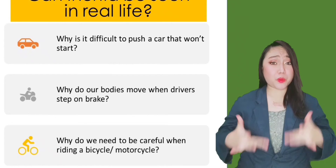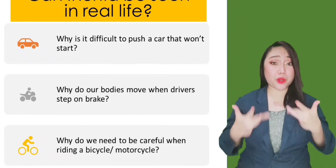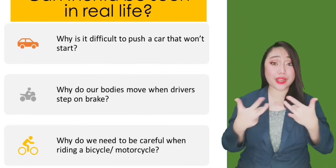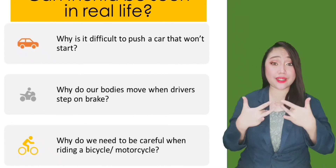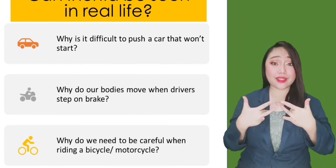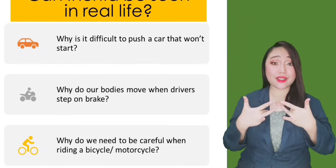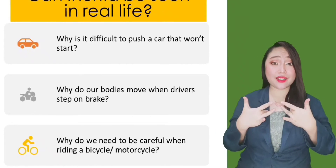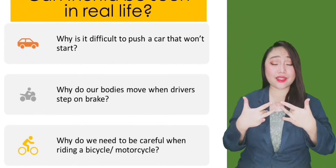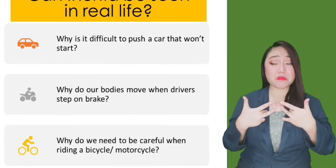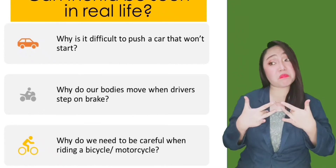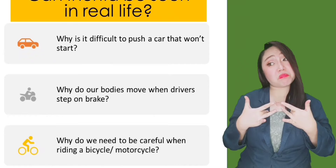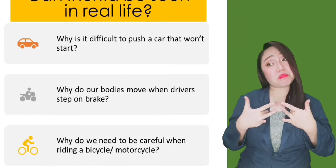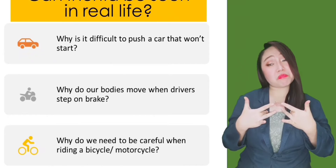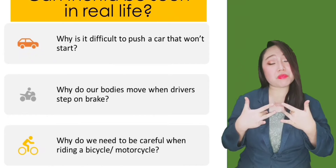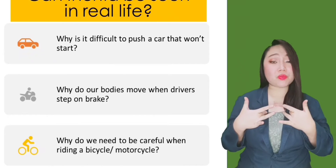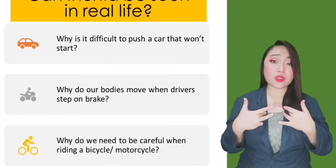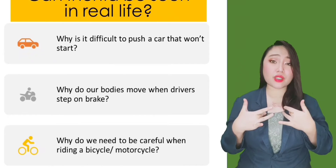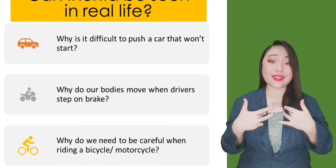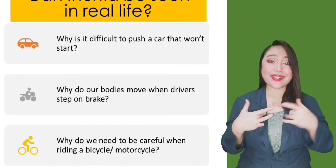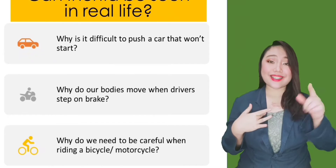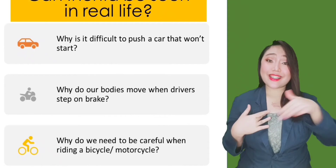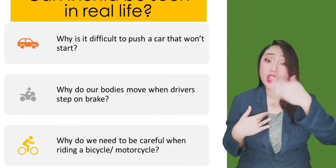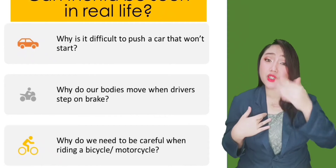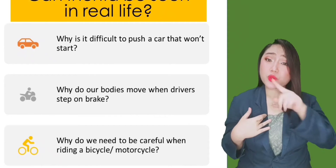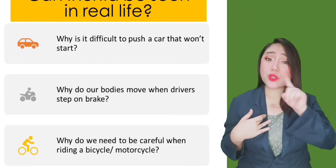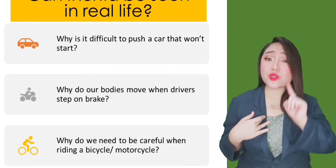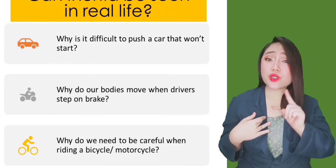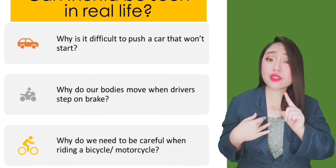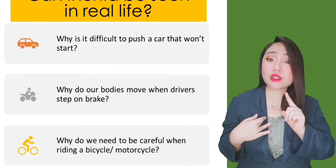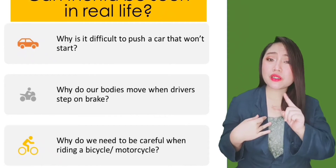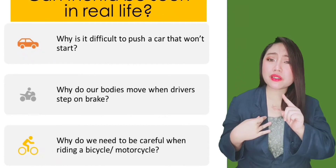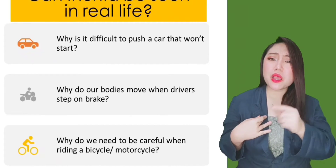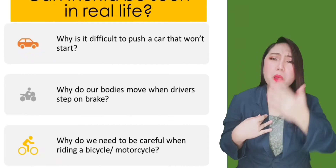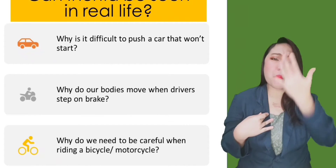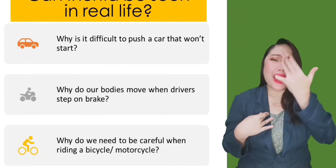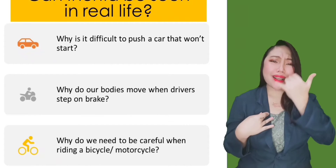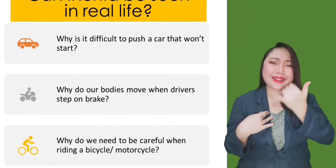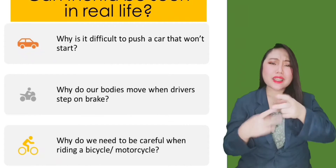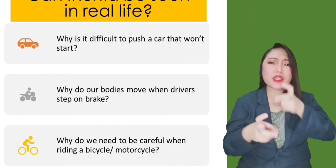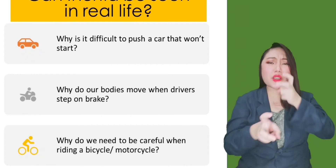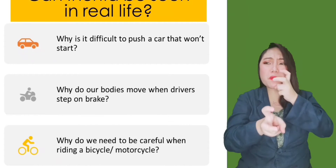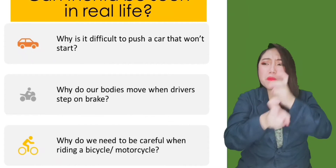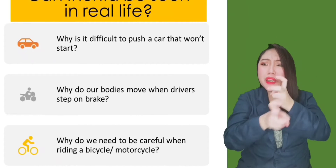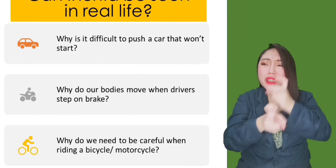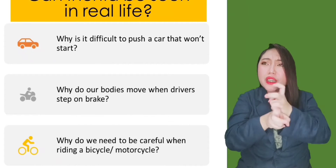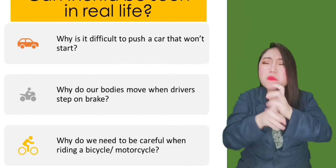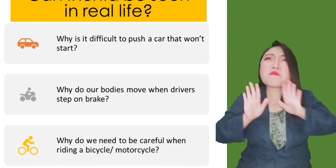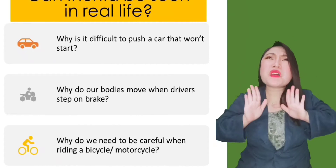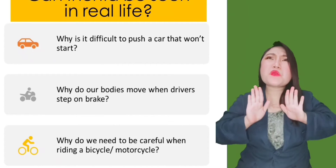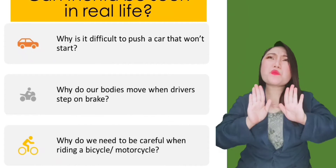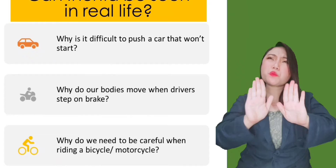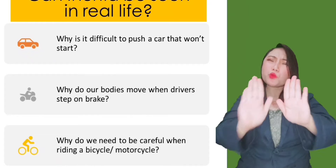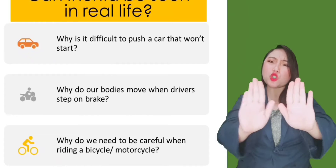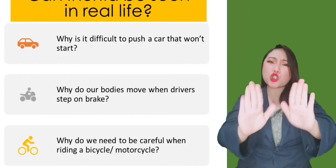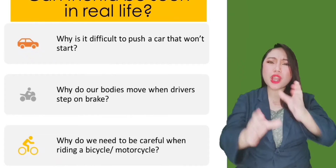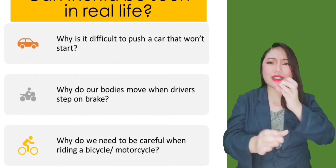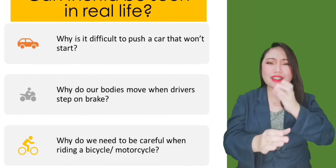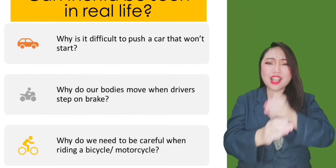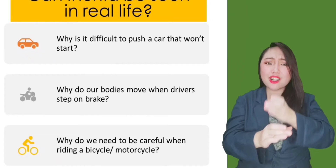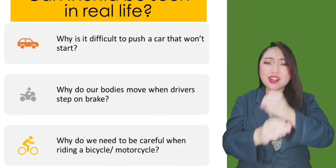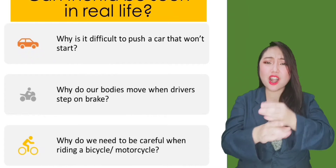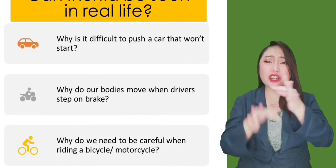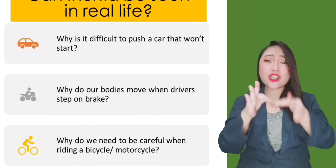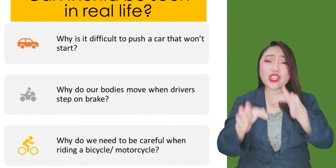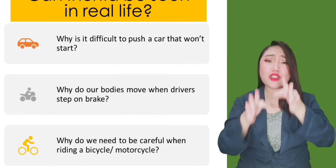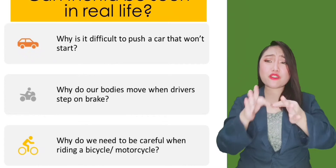Can you see inertia in real life? Next question. Why is it difficult to